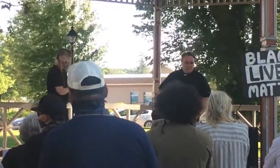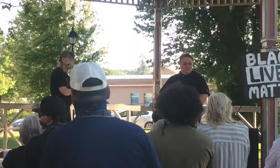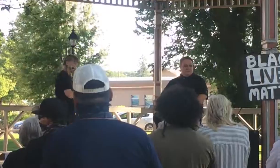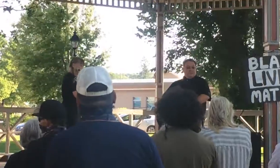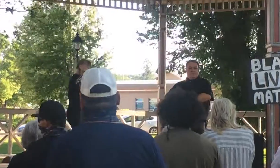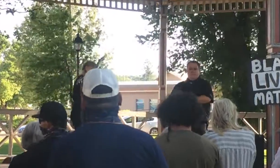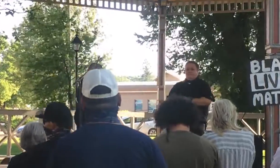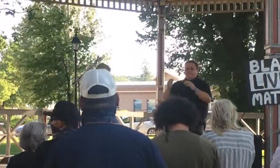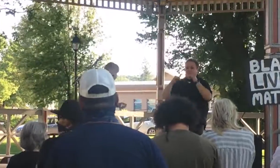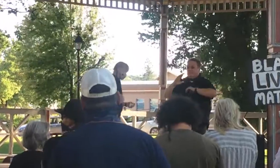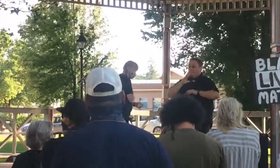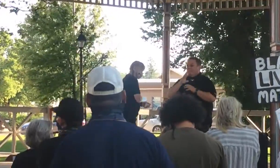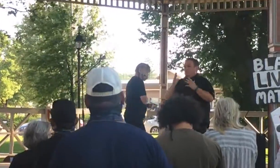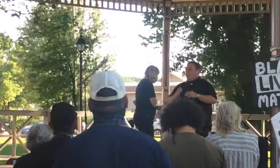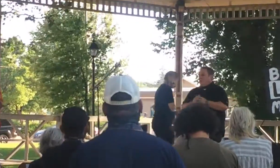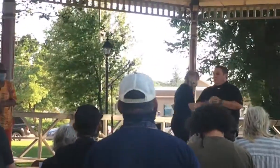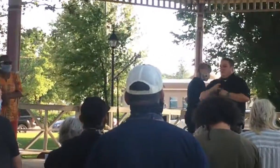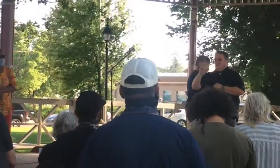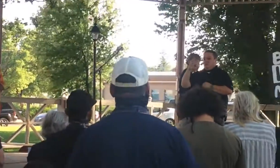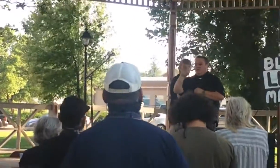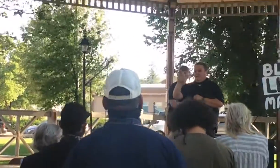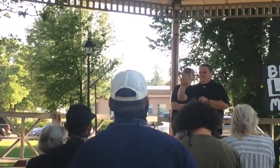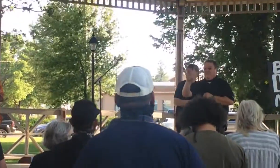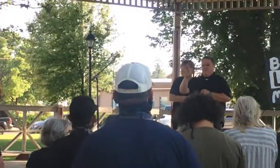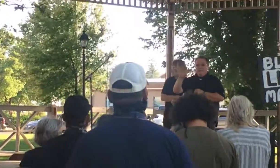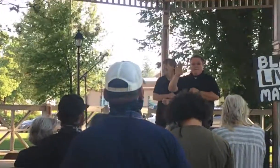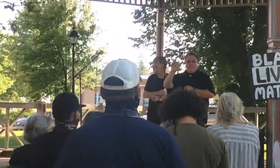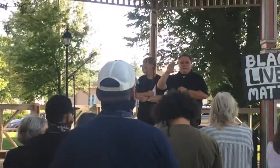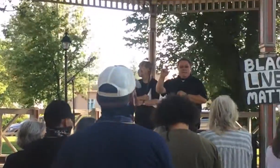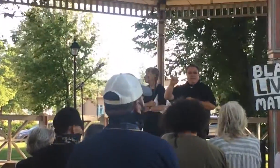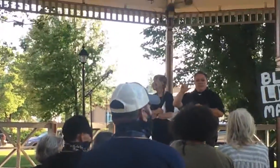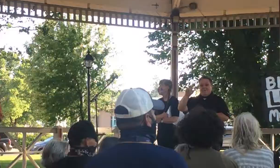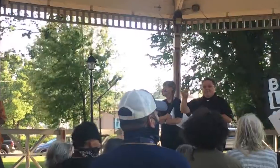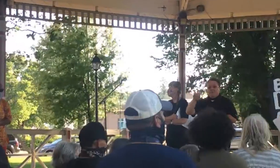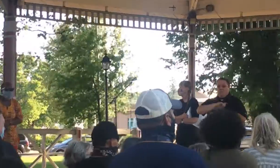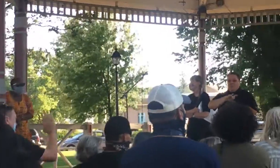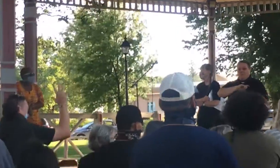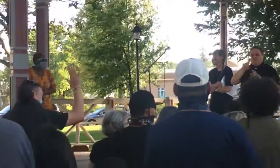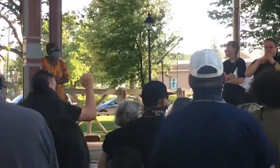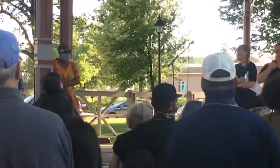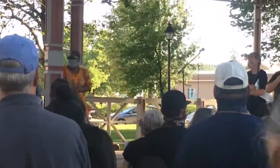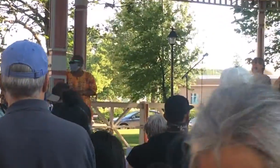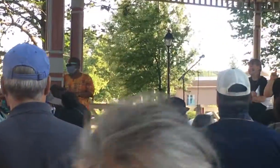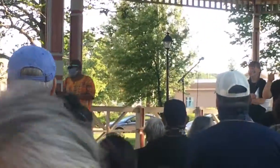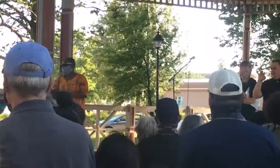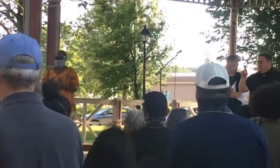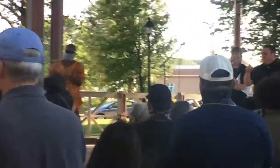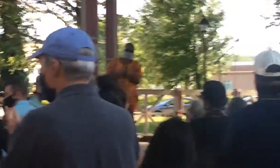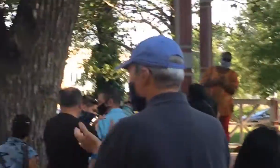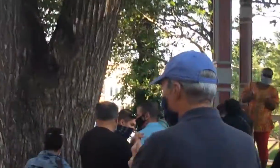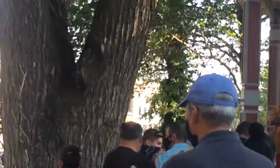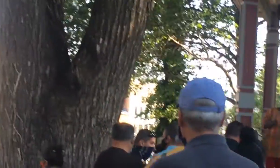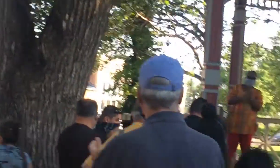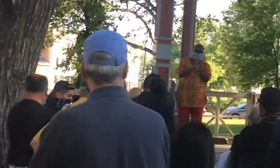Our next speaker is Chief David Bibb of the Las Vegas Police Department. David, where are you? There you are.